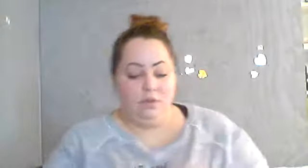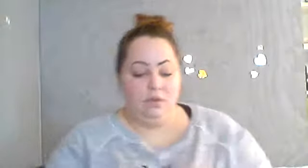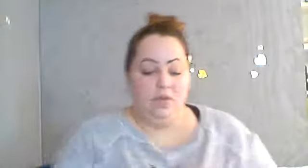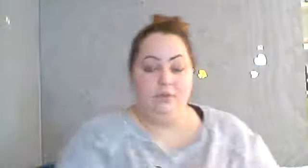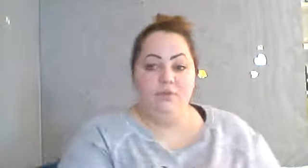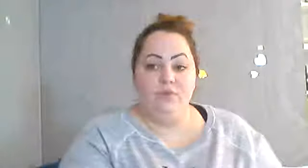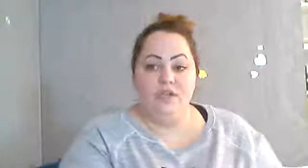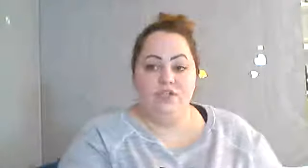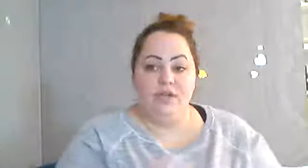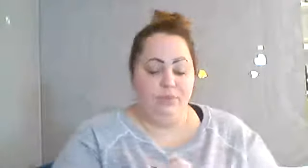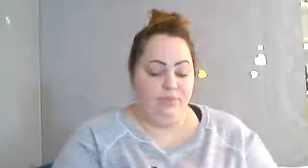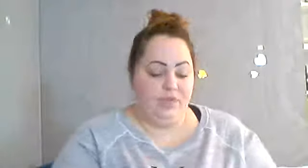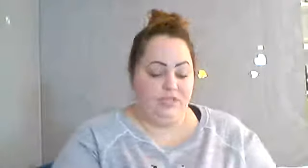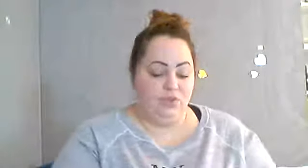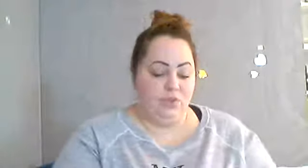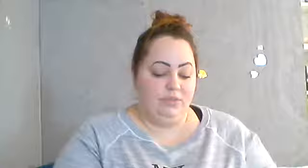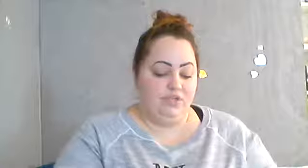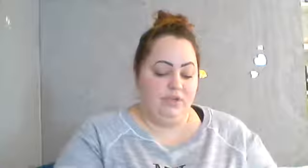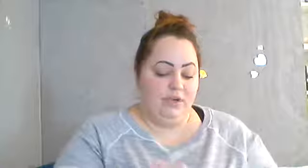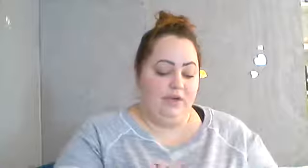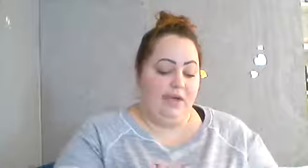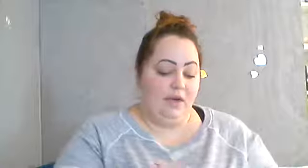I've been really trying to brainstorm and just figure out how I can